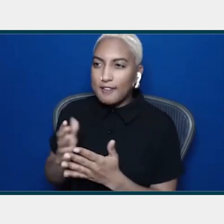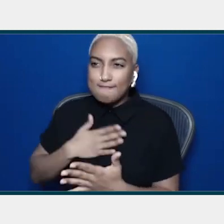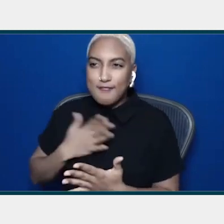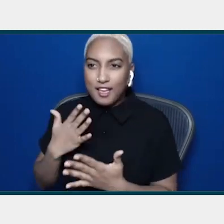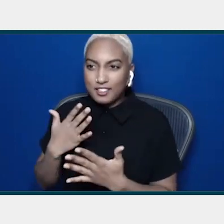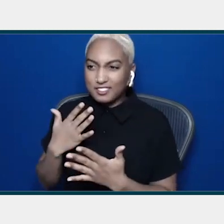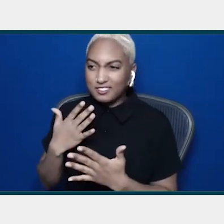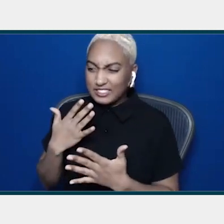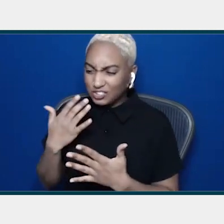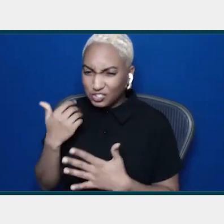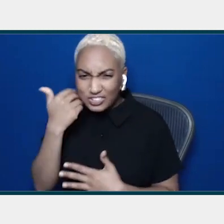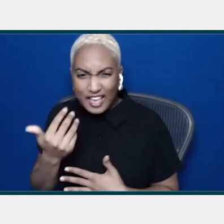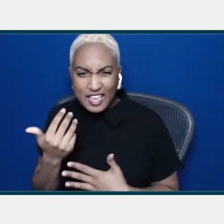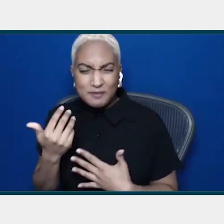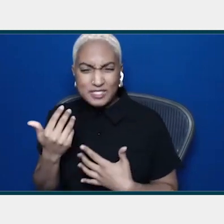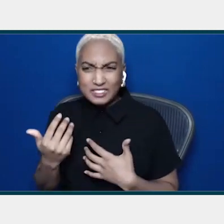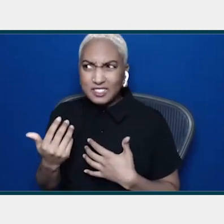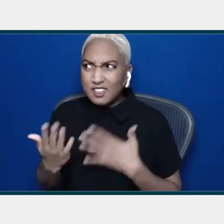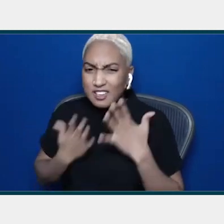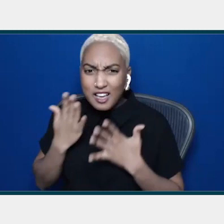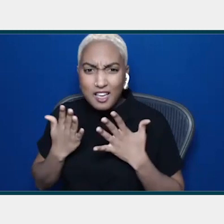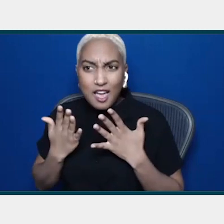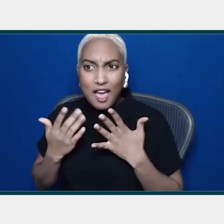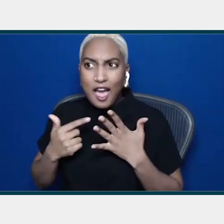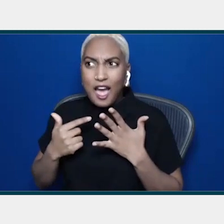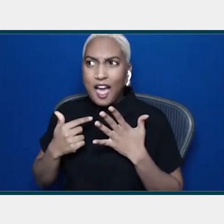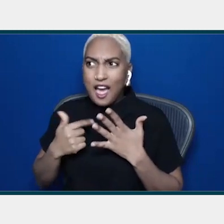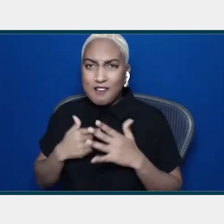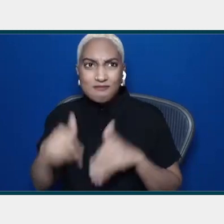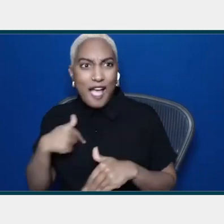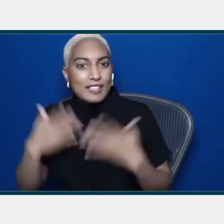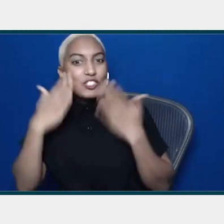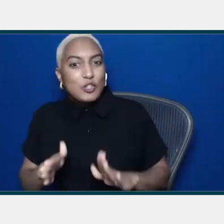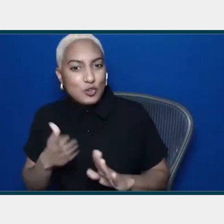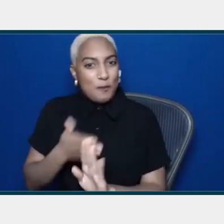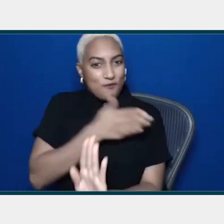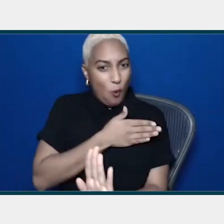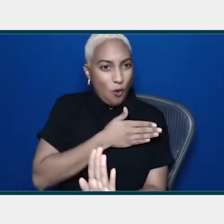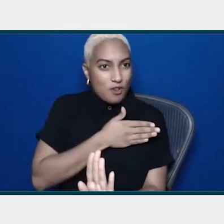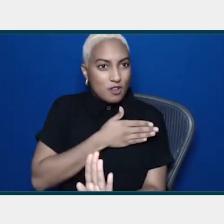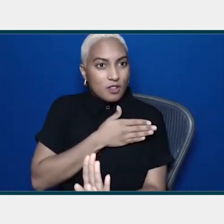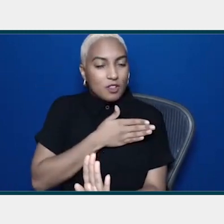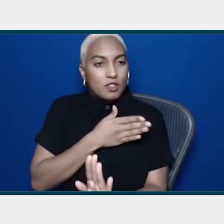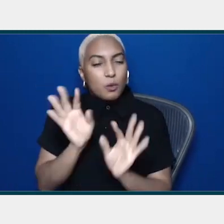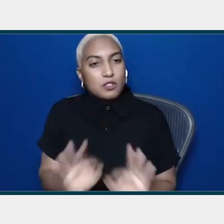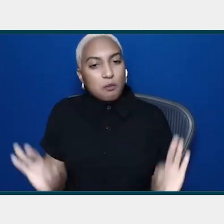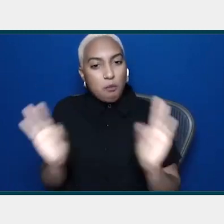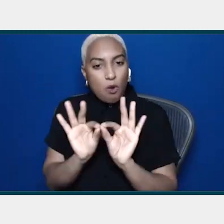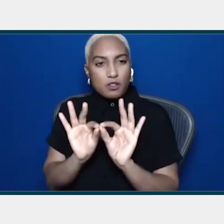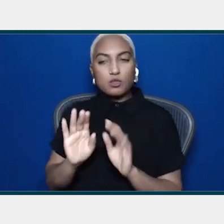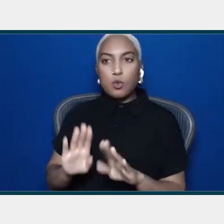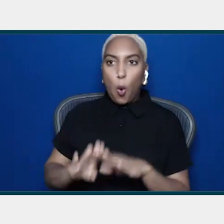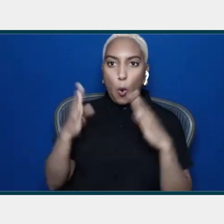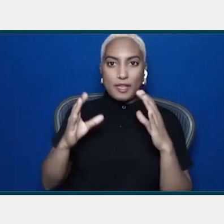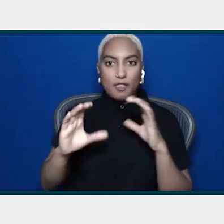that separation, that alienation of any group of people,